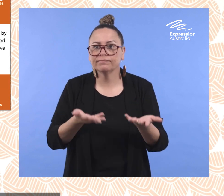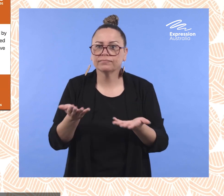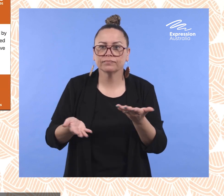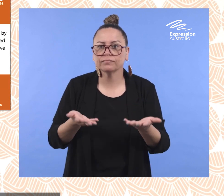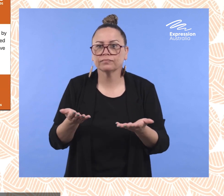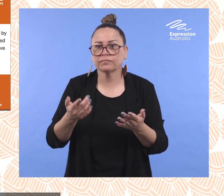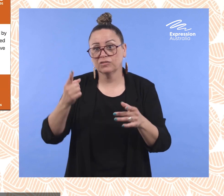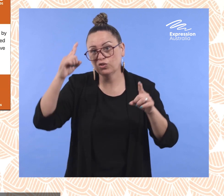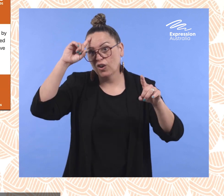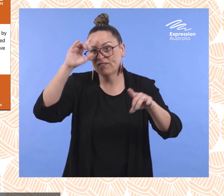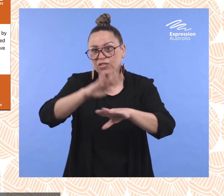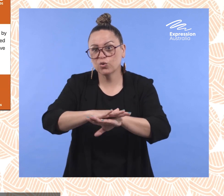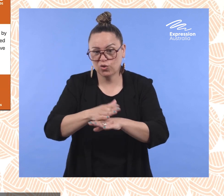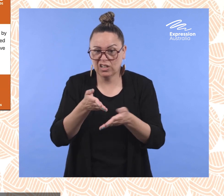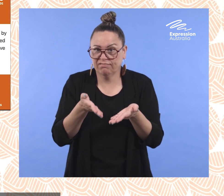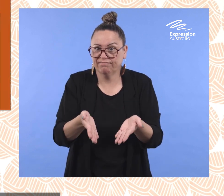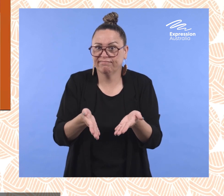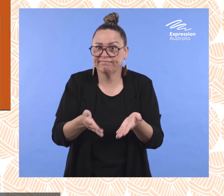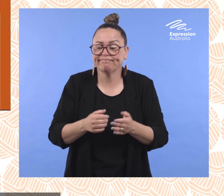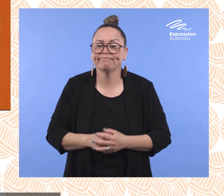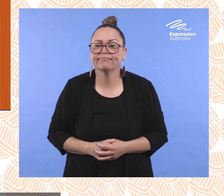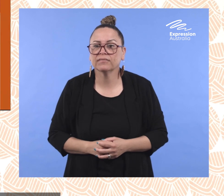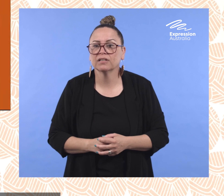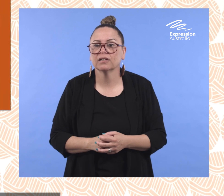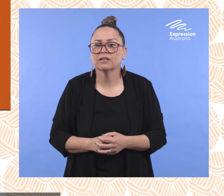there's confusion.